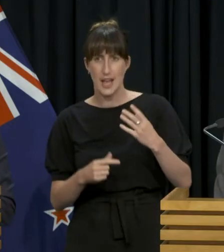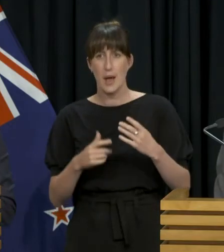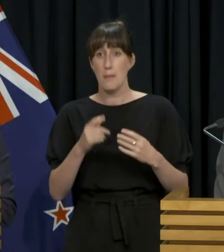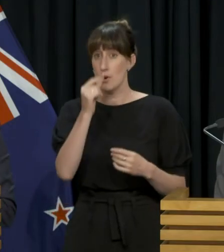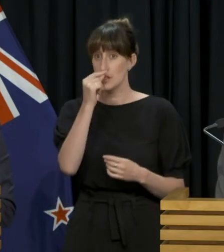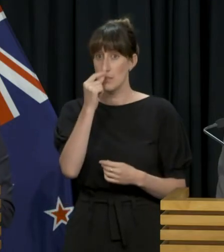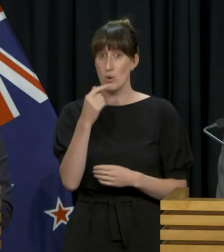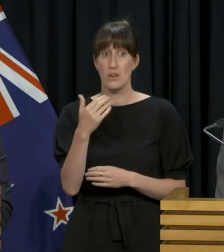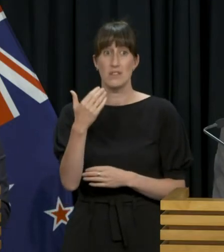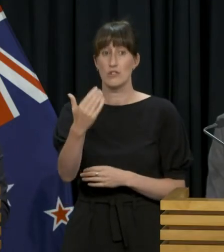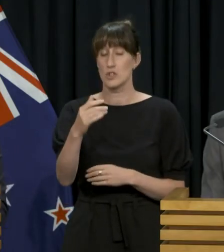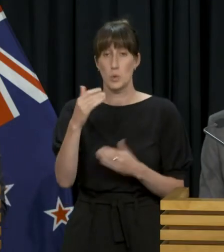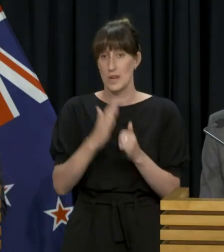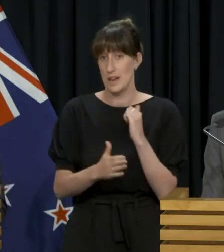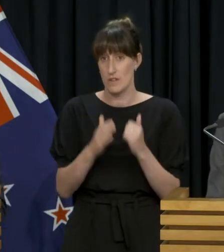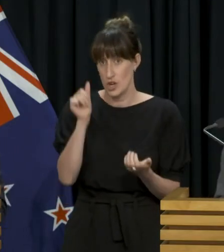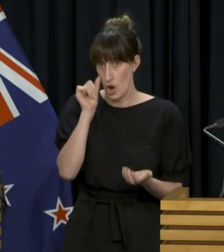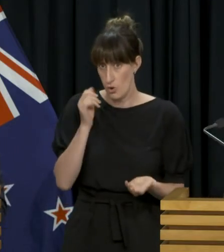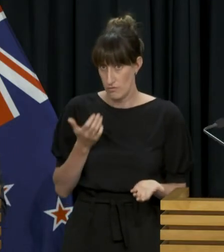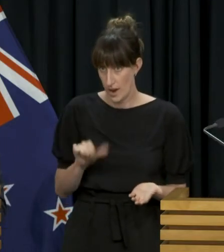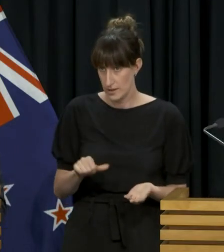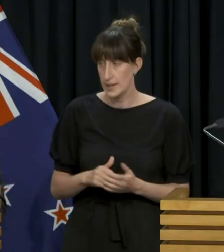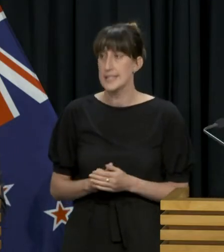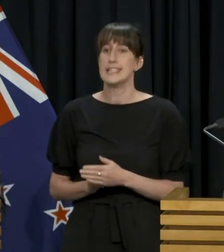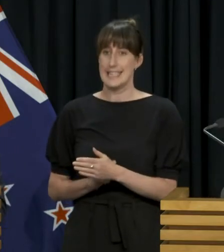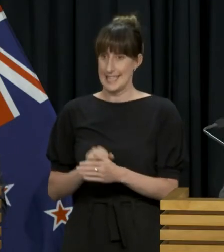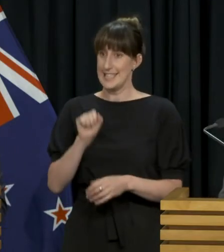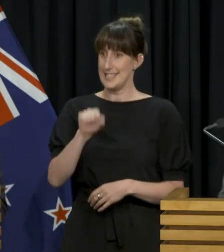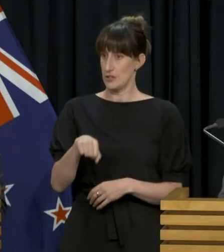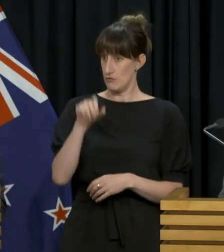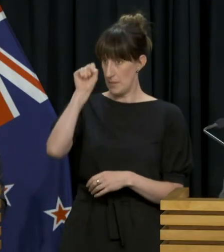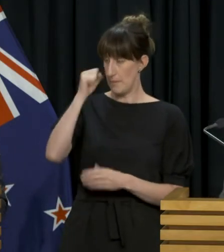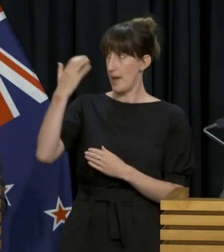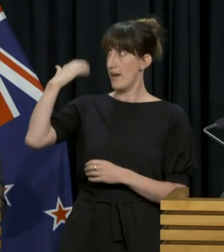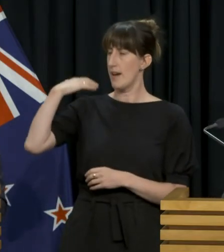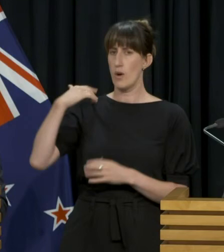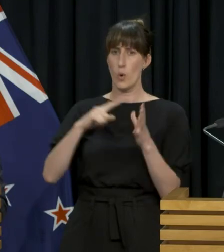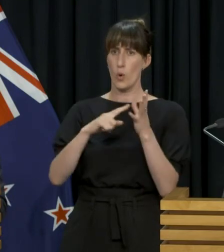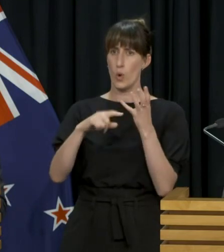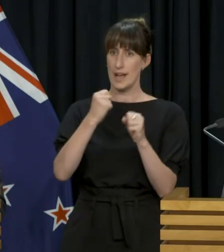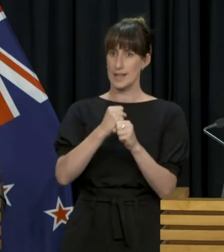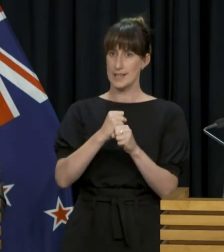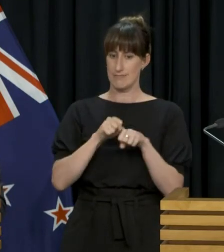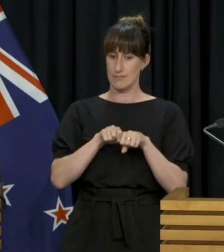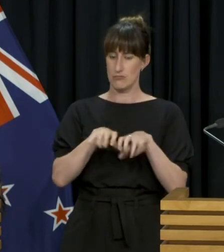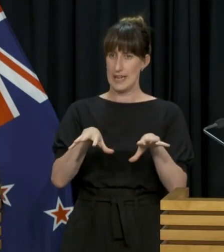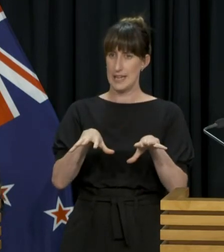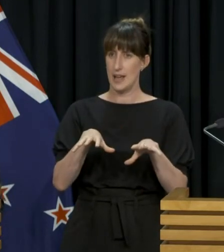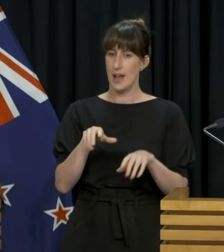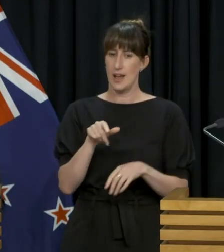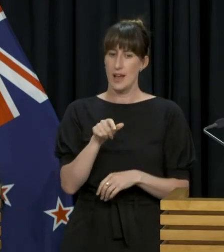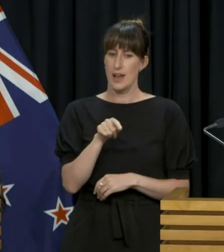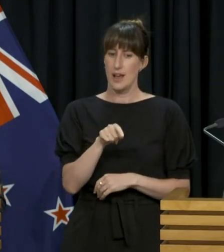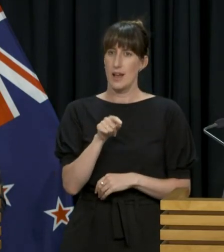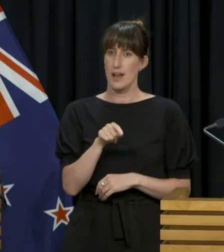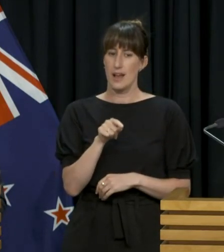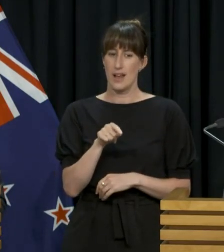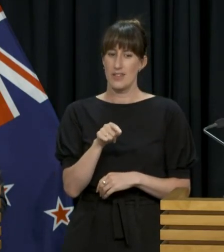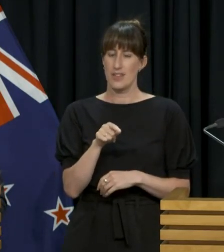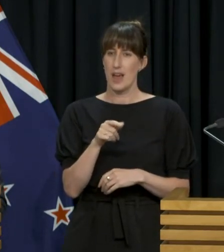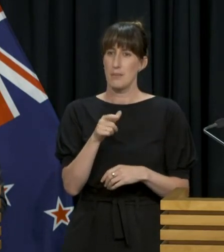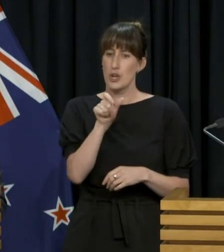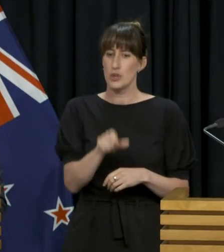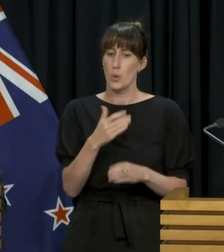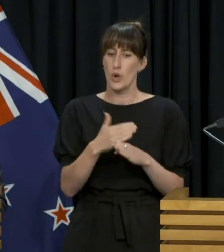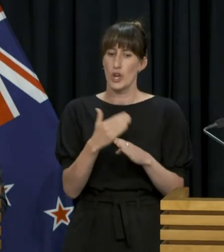to our Americold cool store investigations, we were not able in the end to conclusively decide